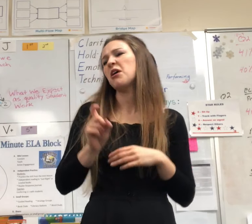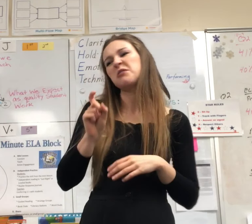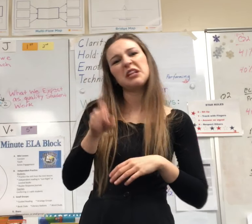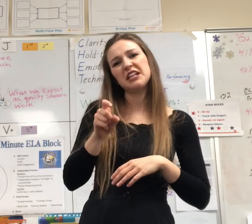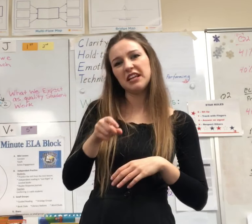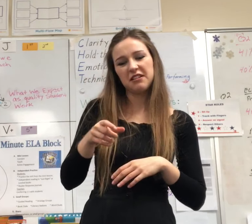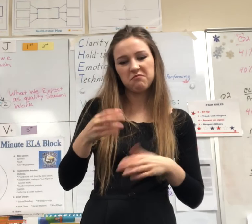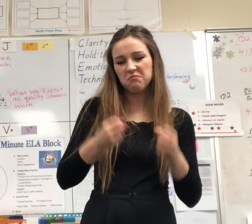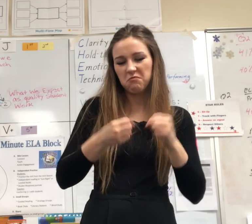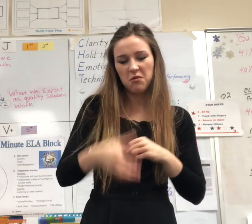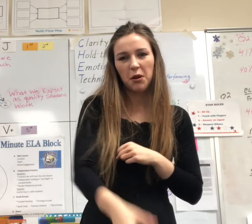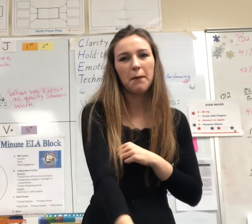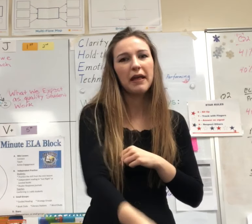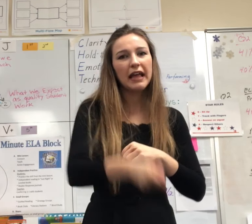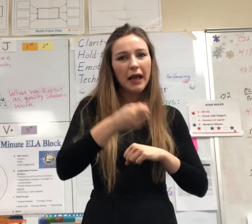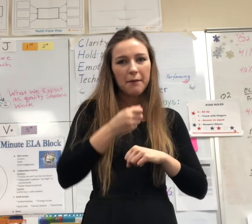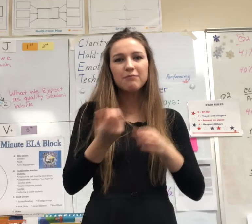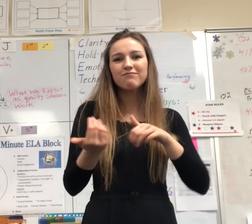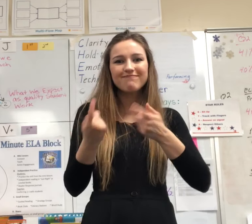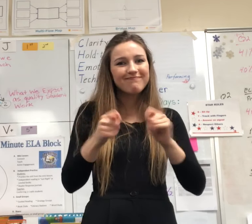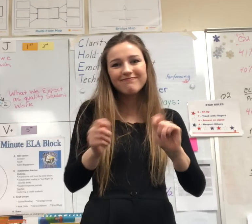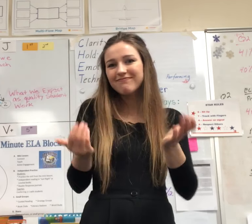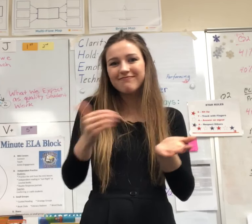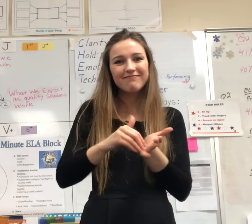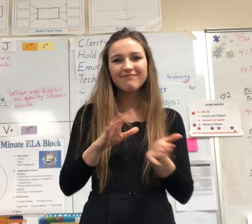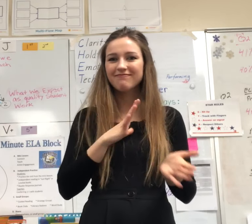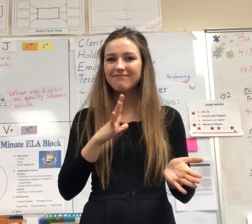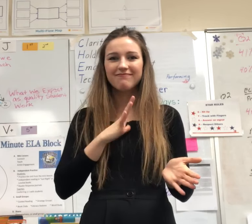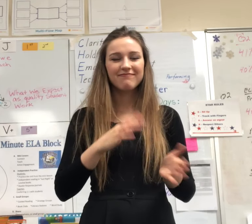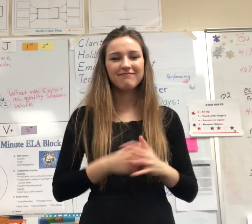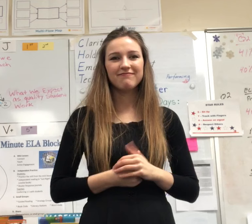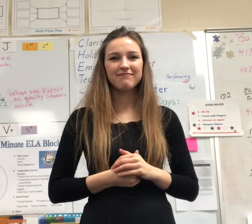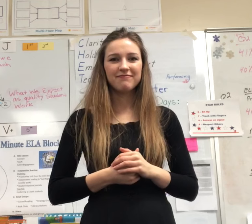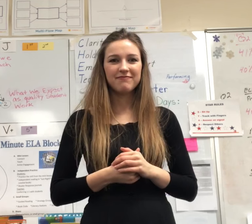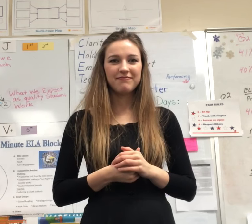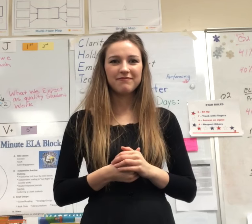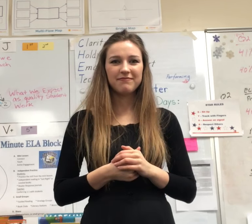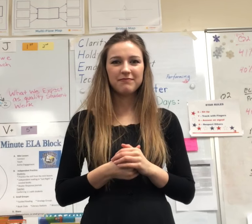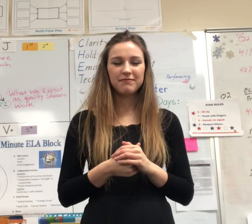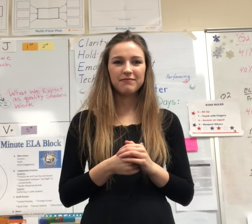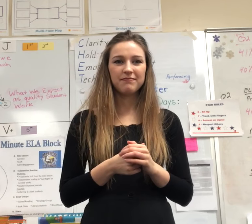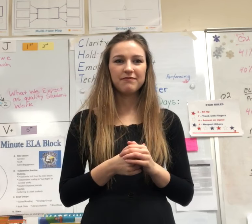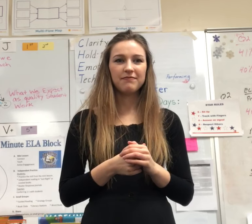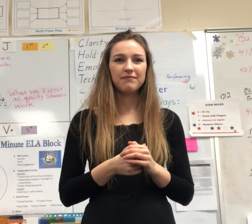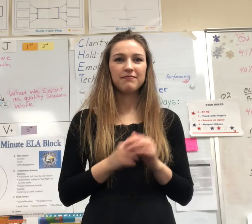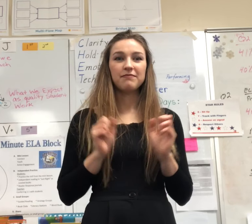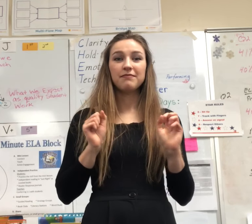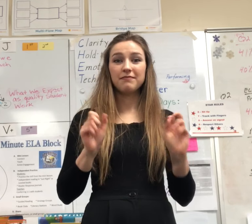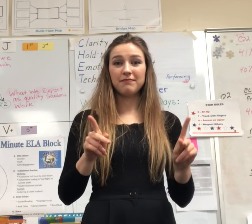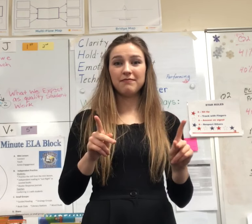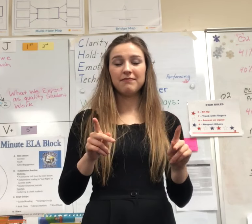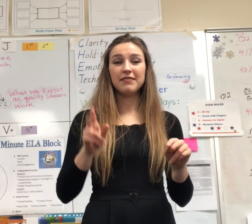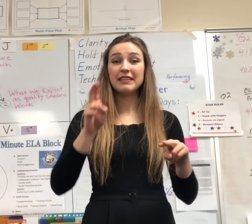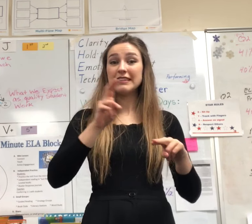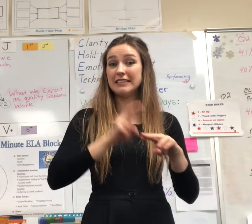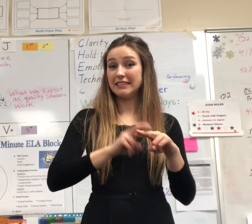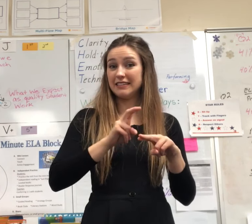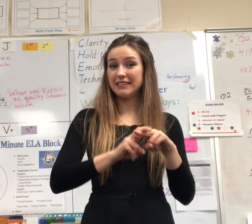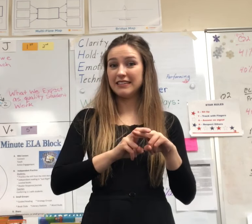If the car falls, it falls. Okay, that's okay. All right. Sit down, and I'm going to give you a few minutes